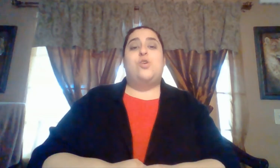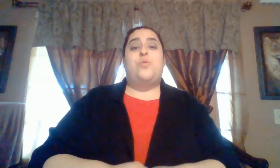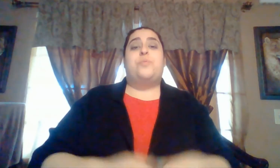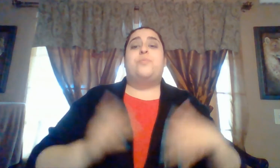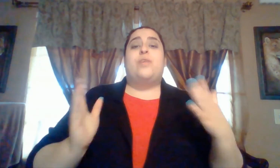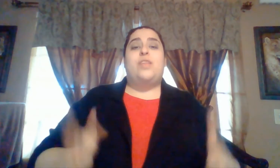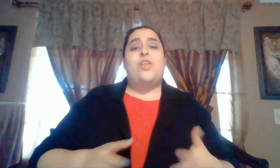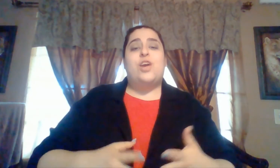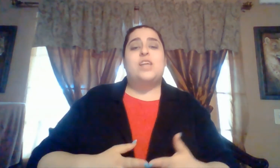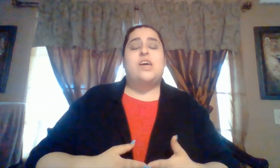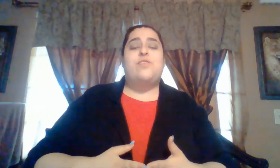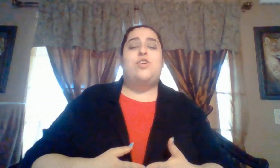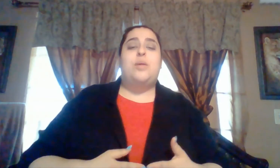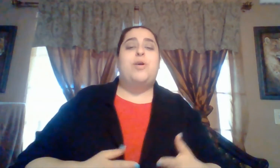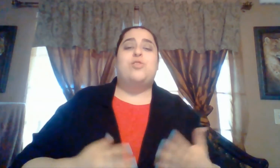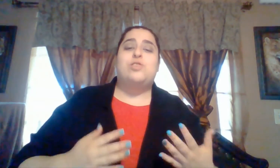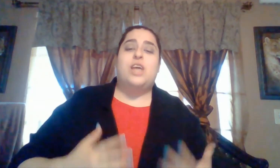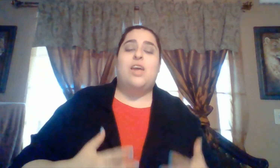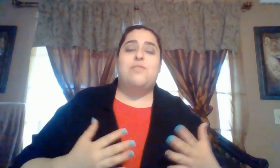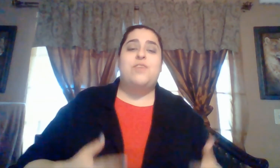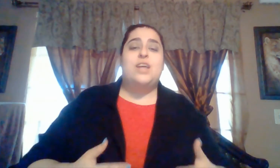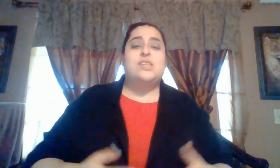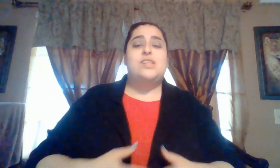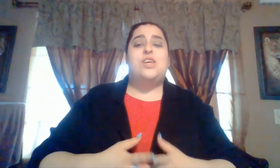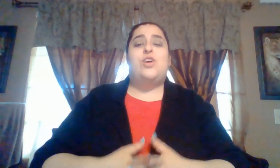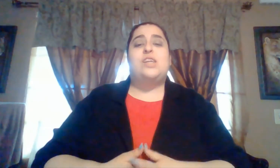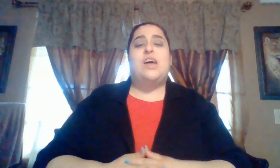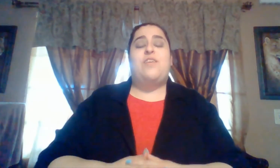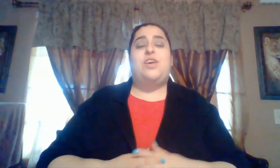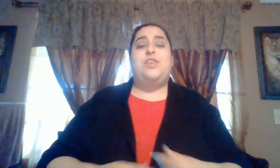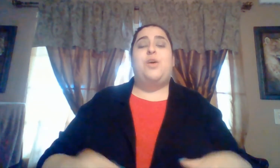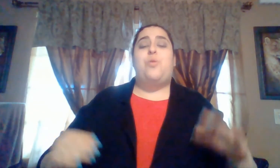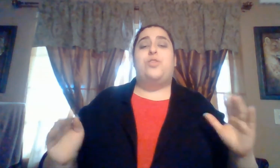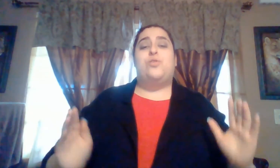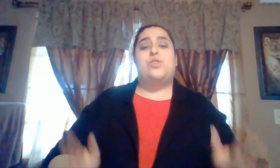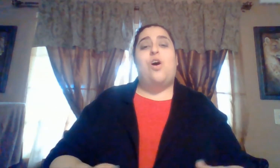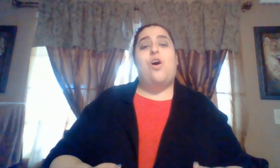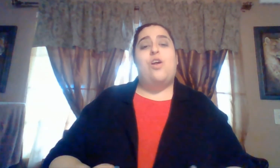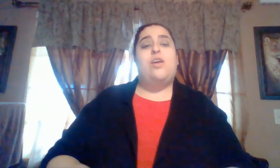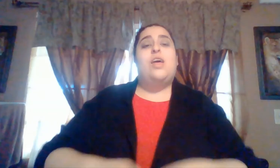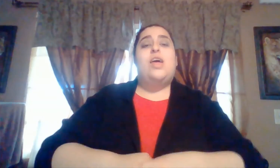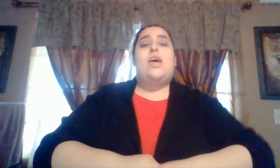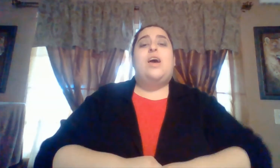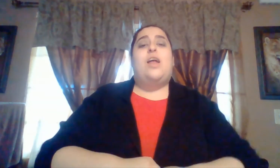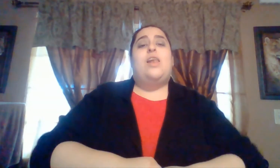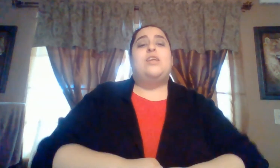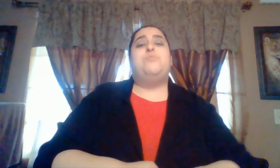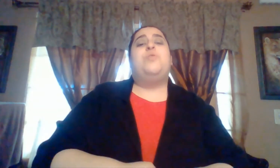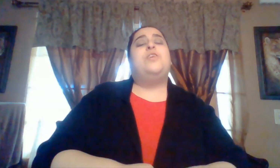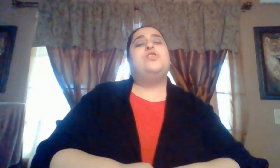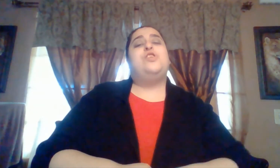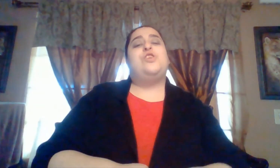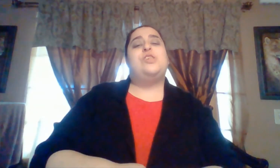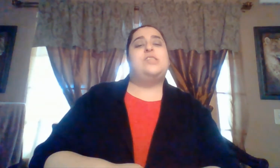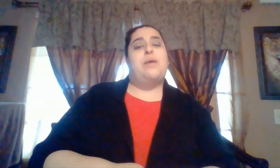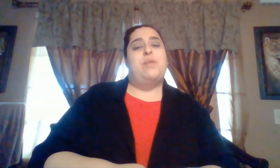So now that you guys have learned about those 8 phases and you guys have an idea what those are, let's move on to your assignment,